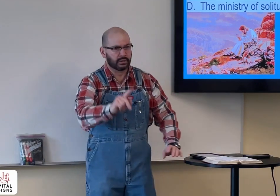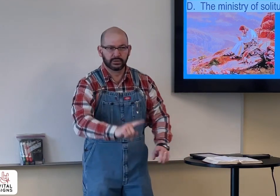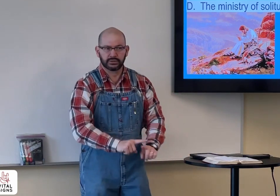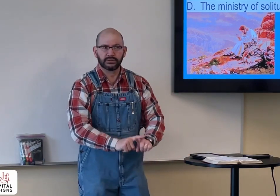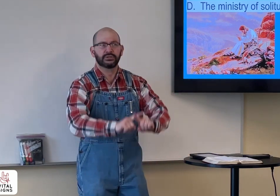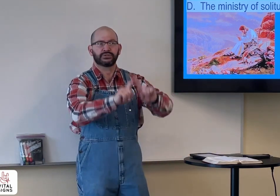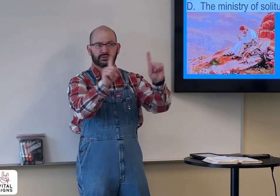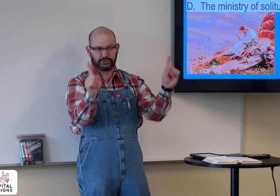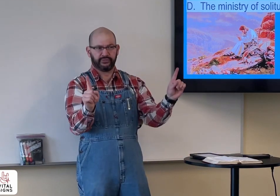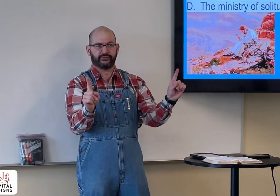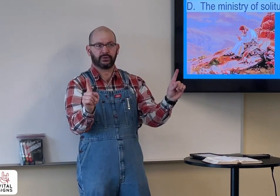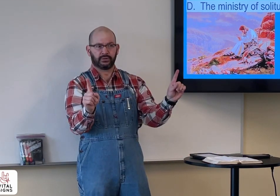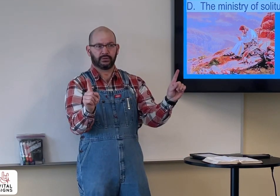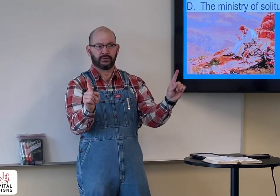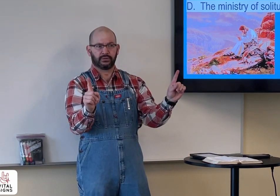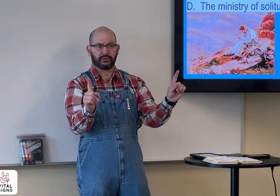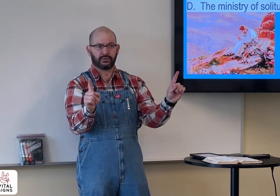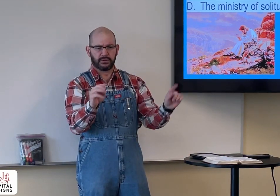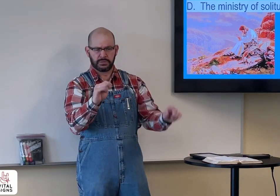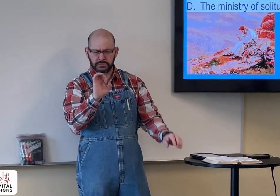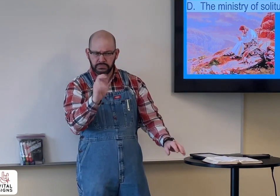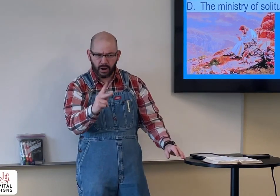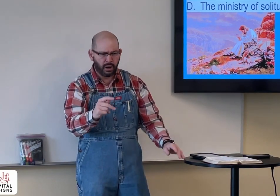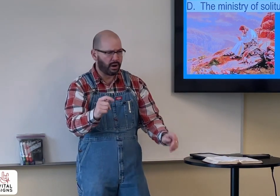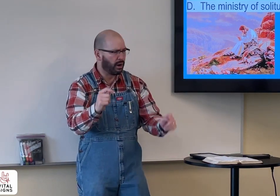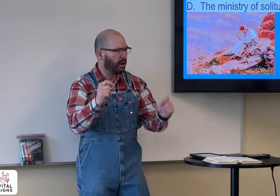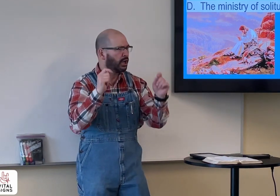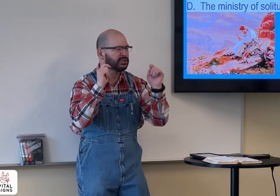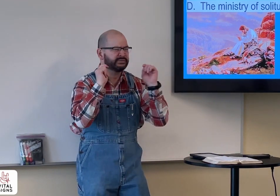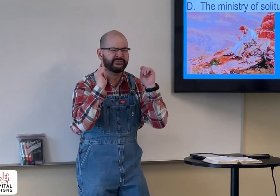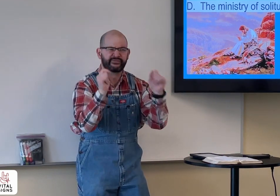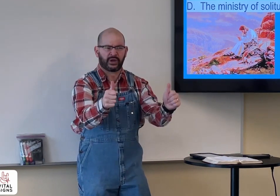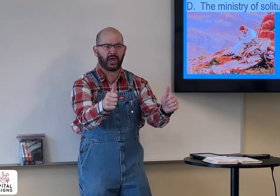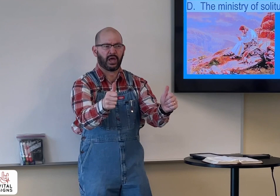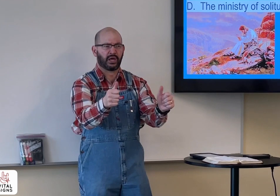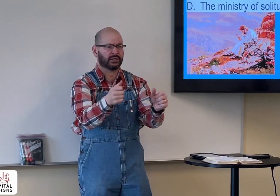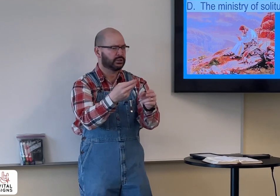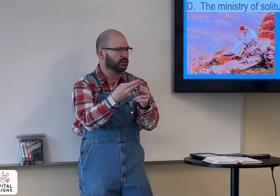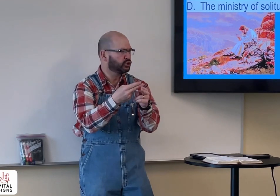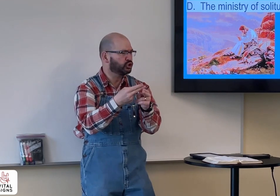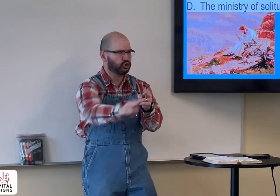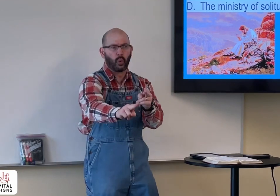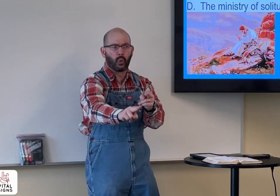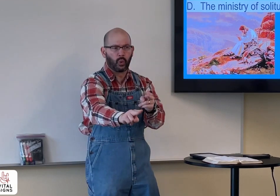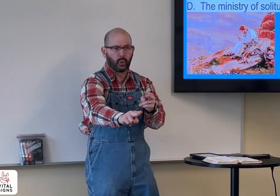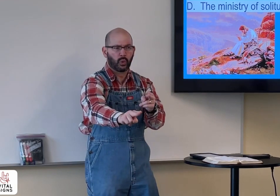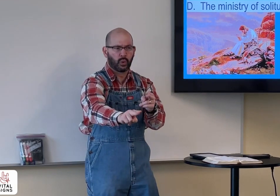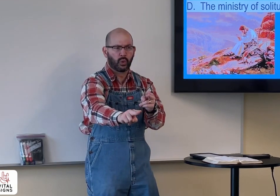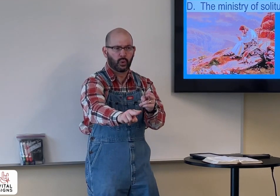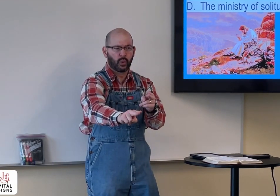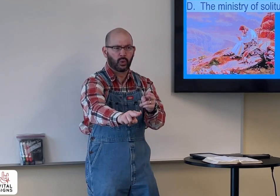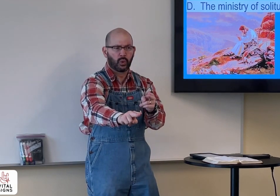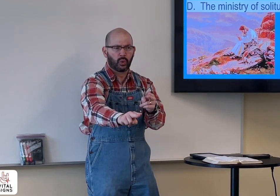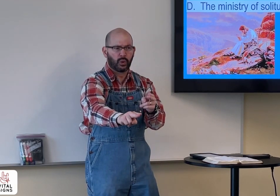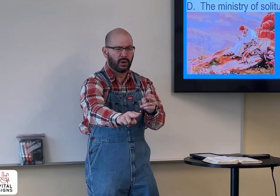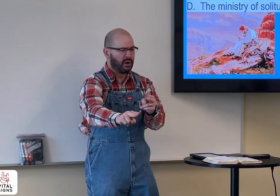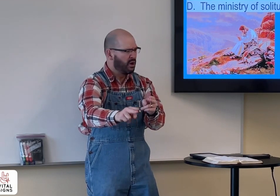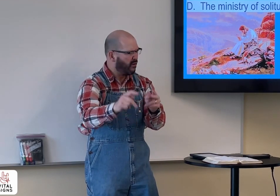Mark is different from those three. Mark is a short book, and it moves really fast.